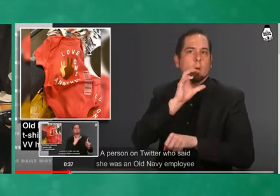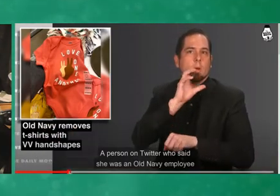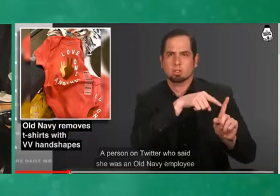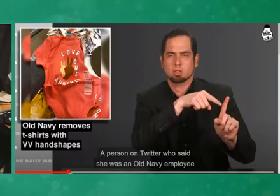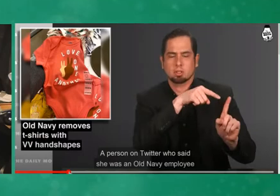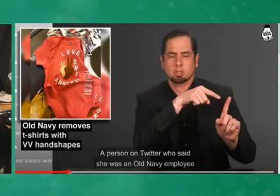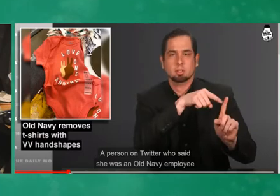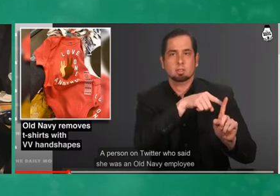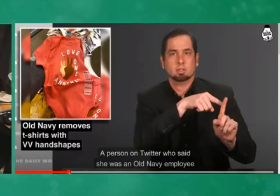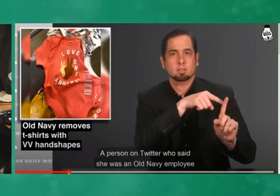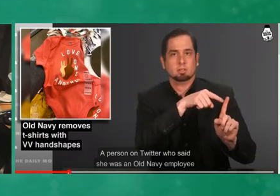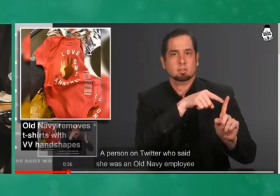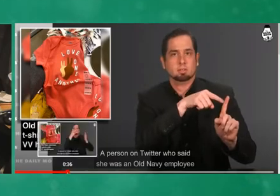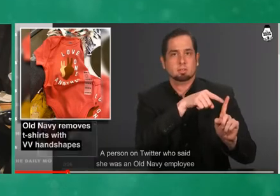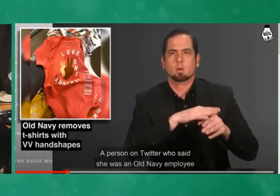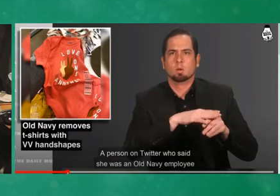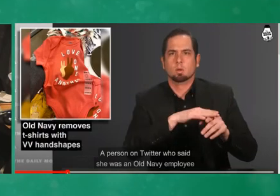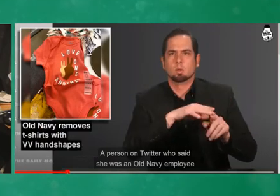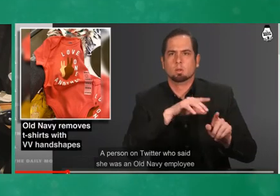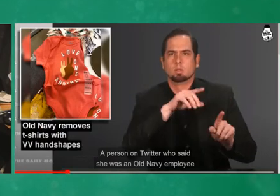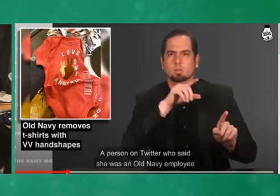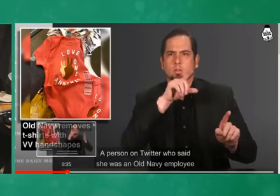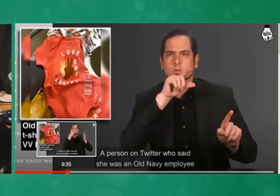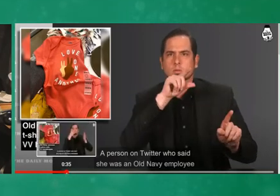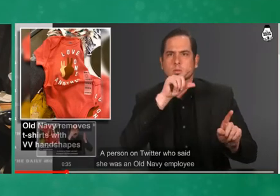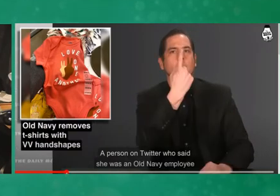I'm gonna have to back up a wee bit.